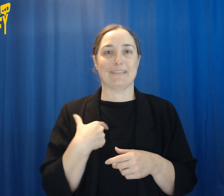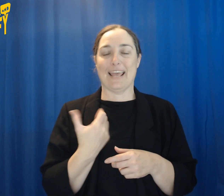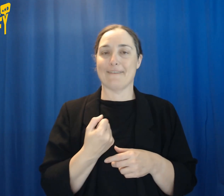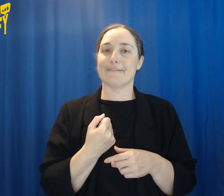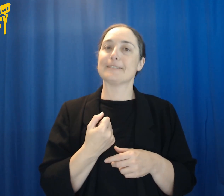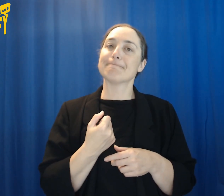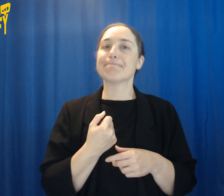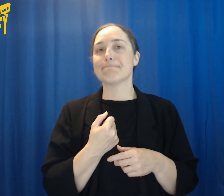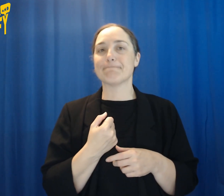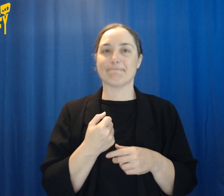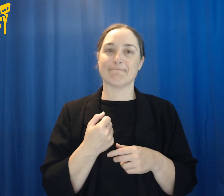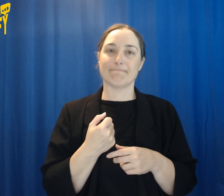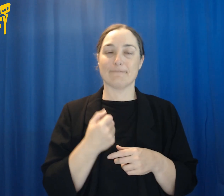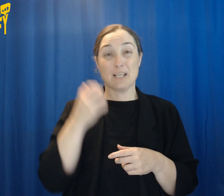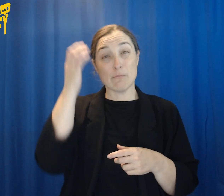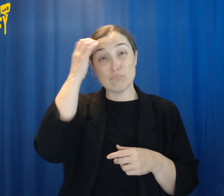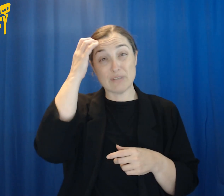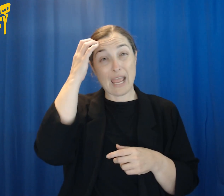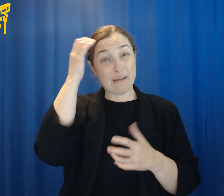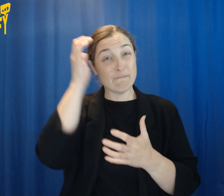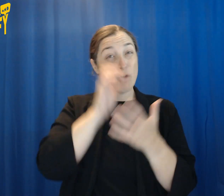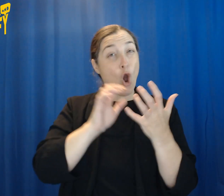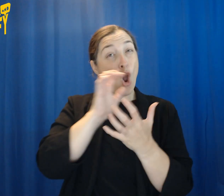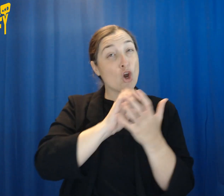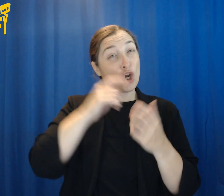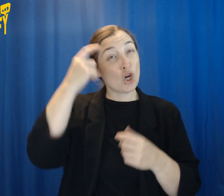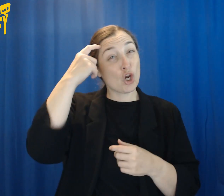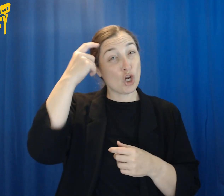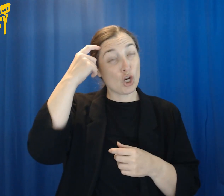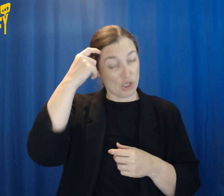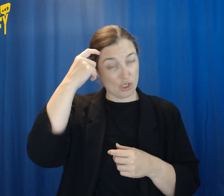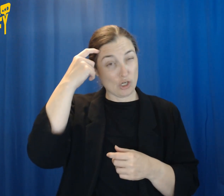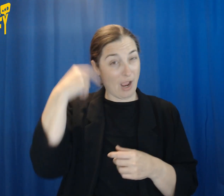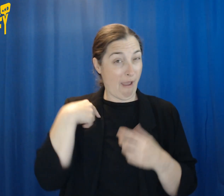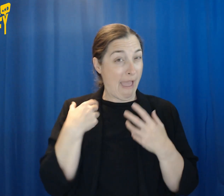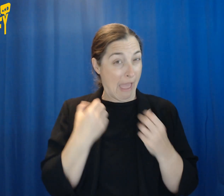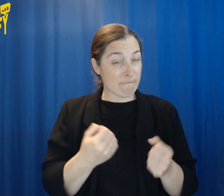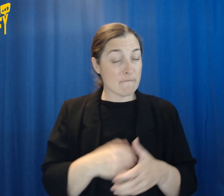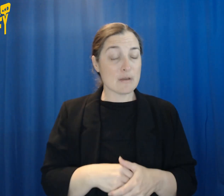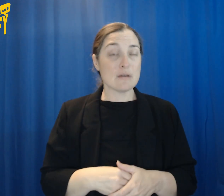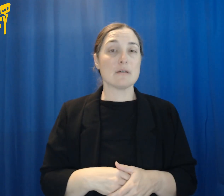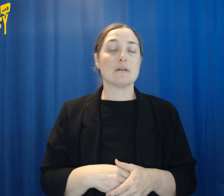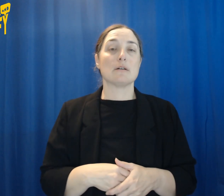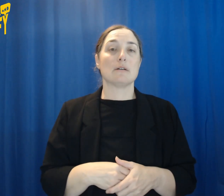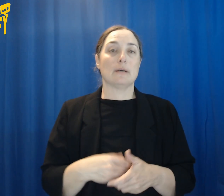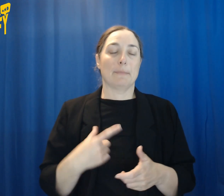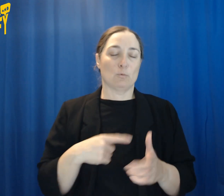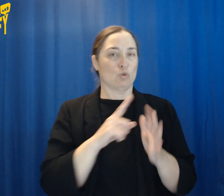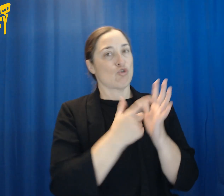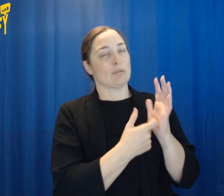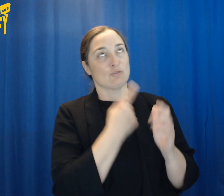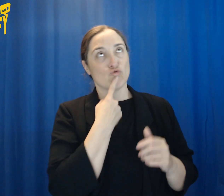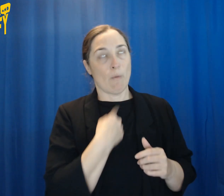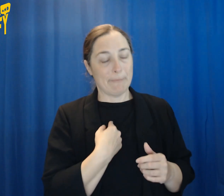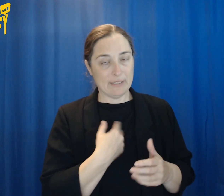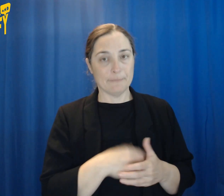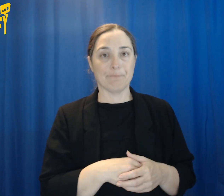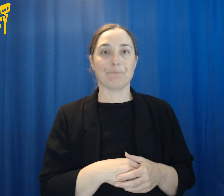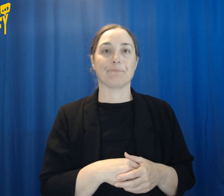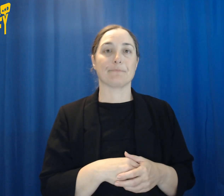thing called brain fog, I think it's called. And it's because, as a doctor informed me, I'm not going crazy,